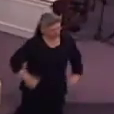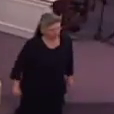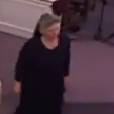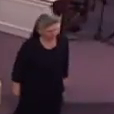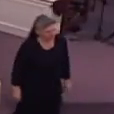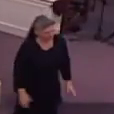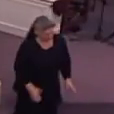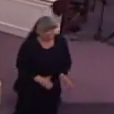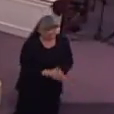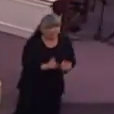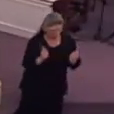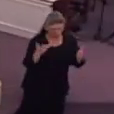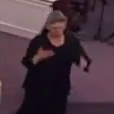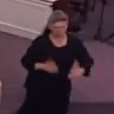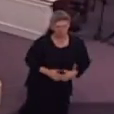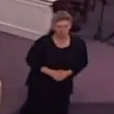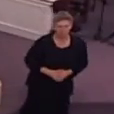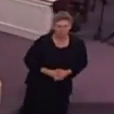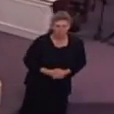Hallelujah.